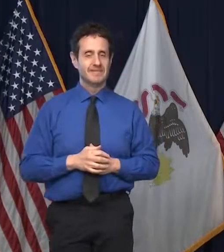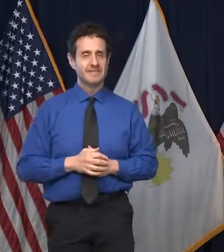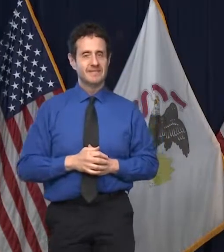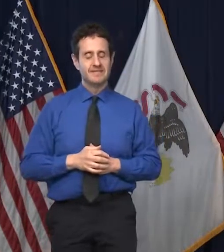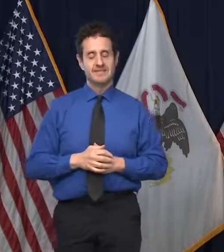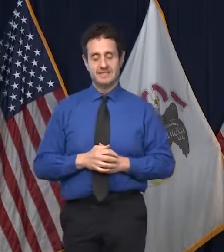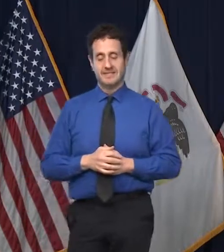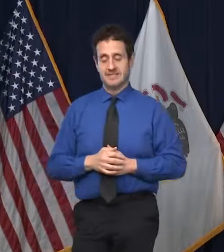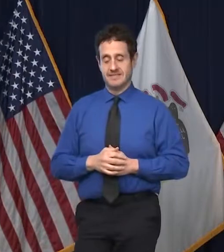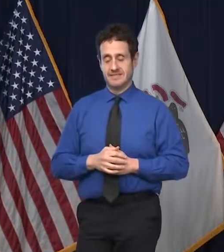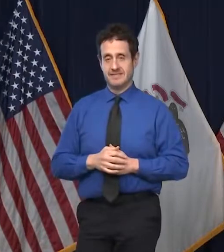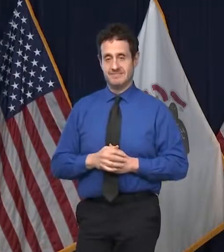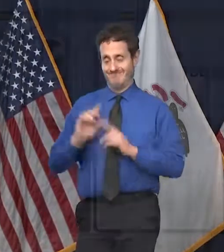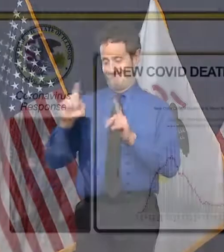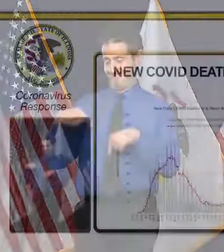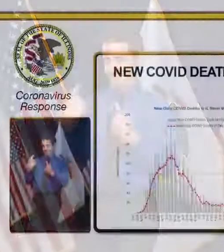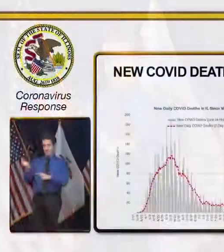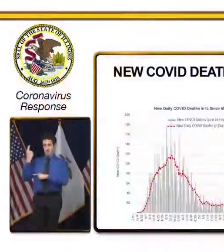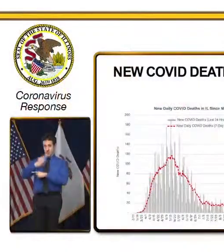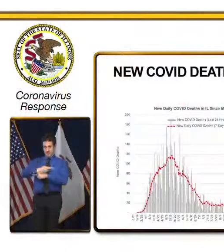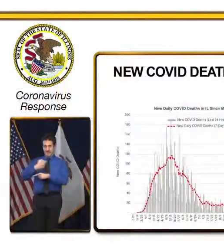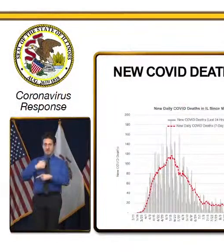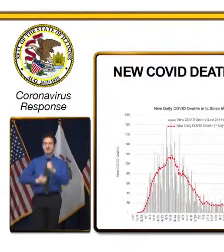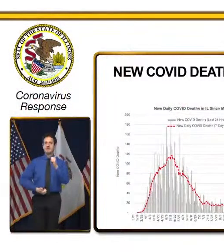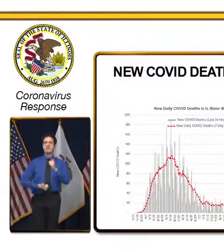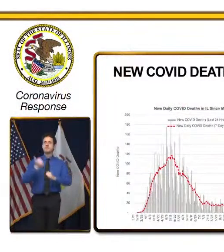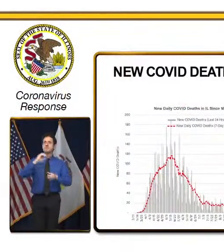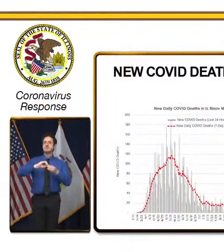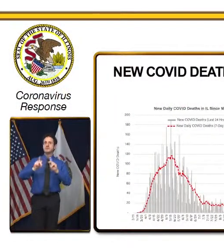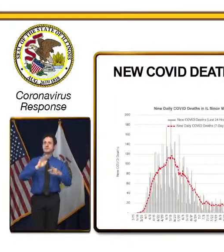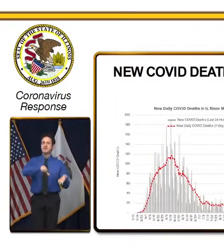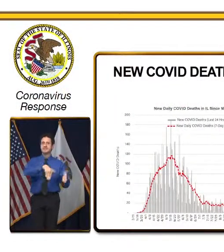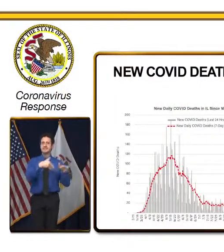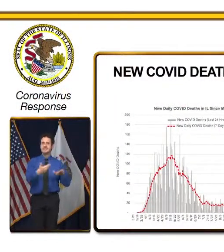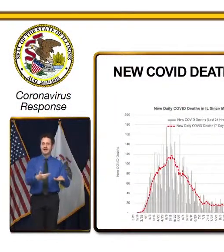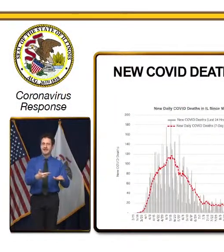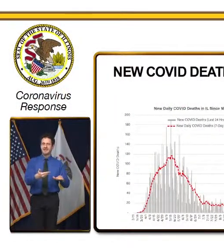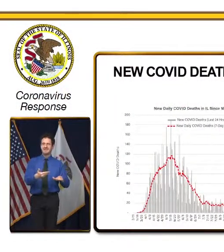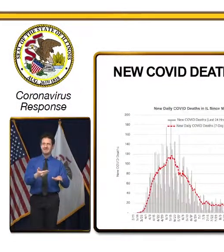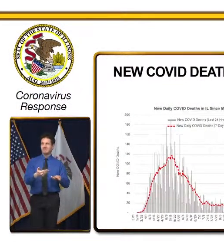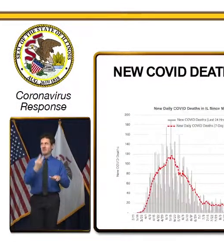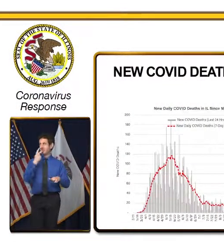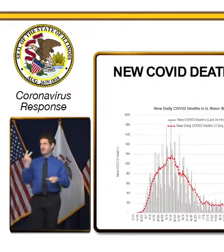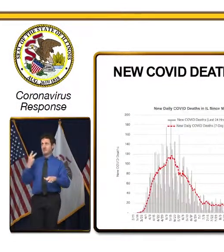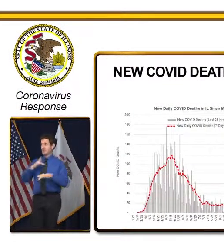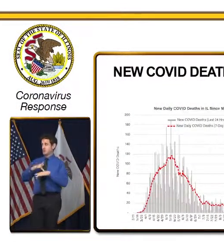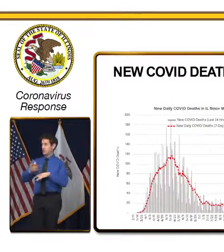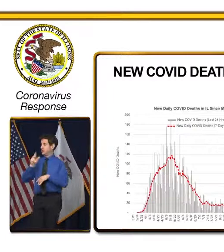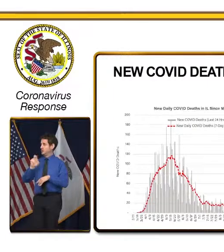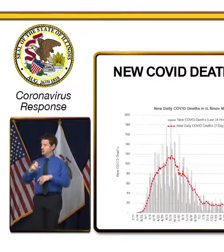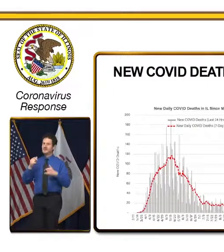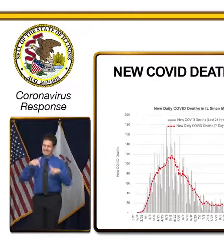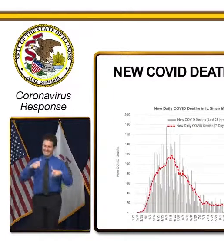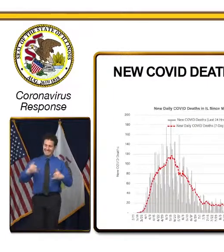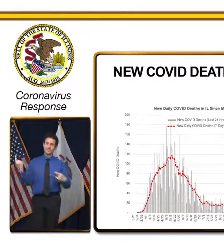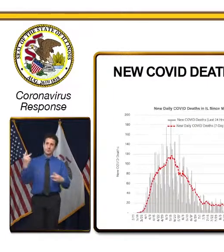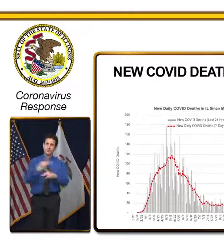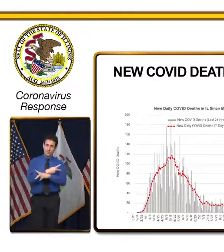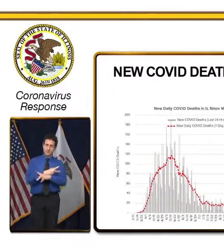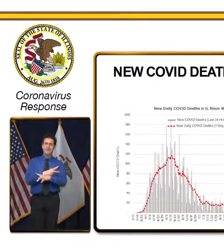largest single-day increase in deaths since early June, Illinois has now surpassed more